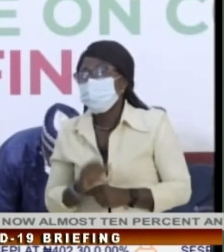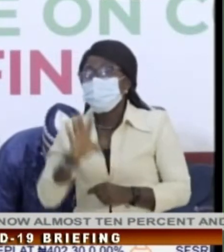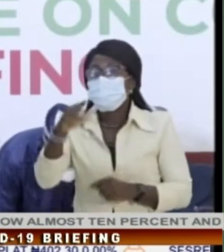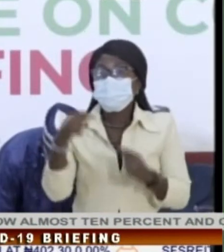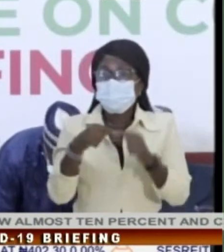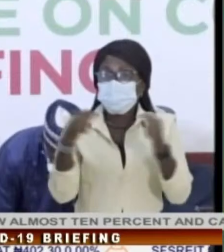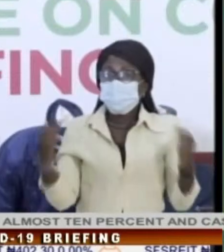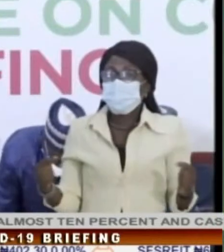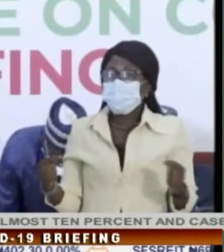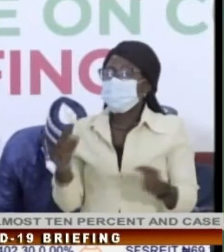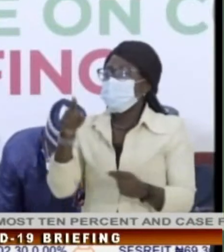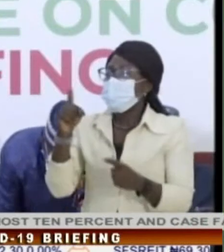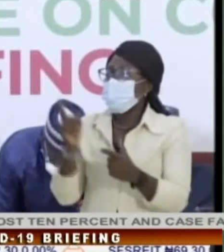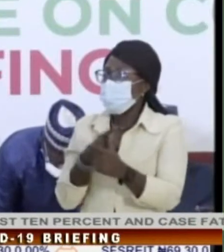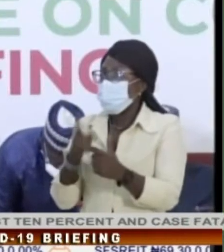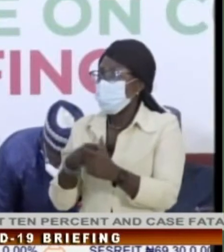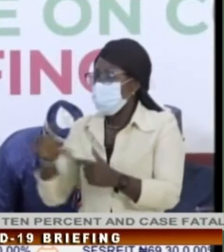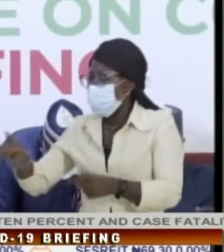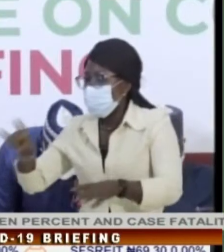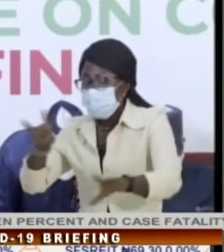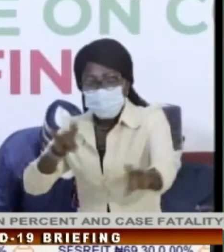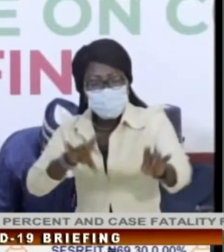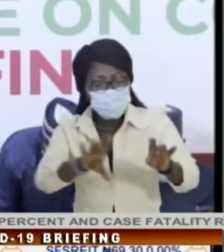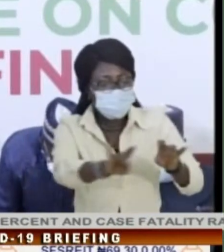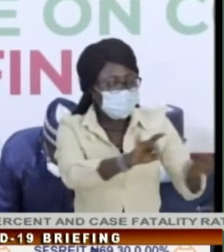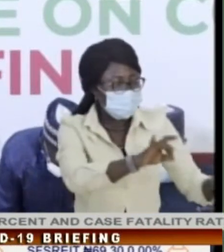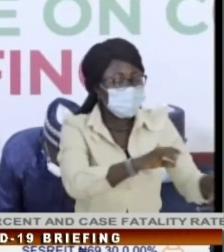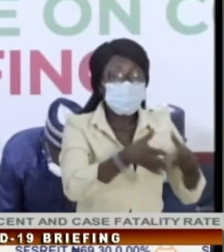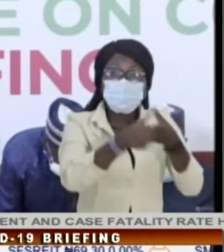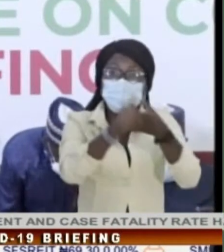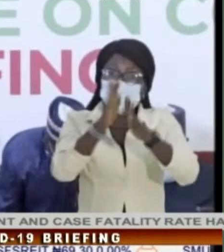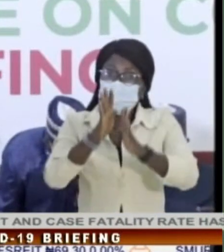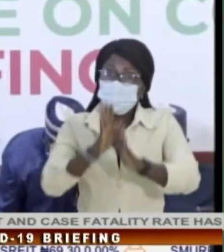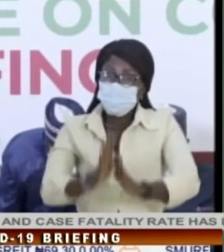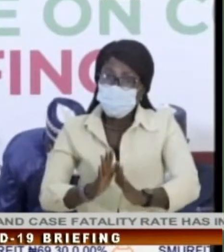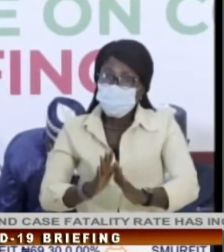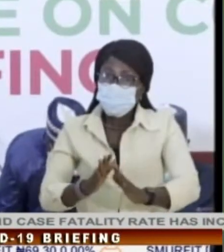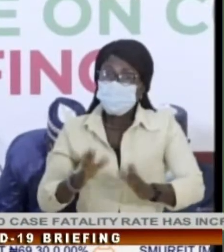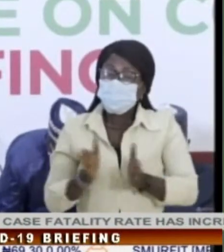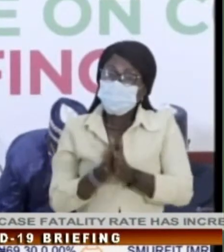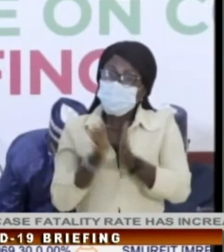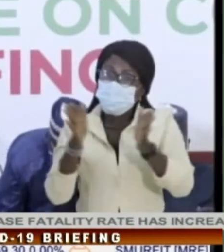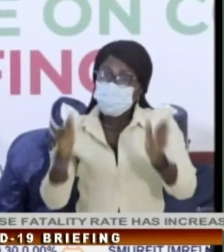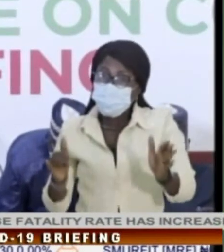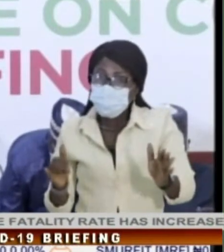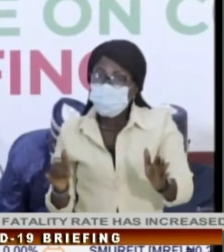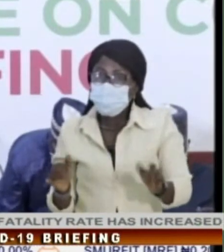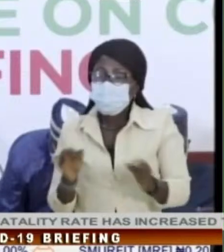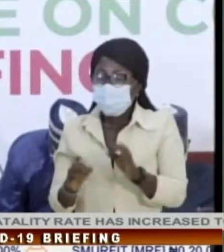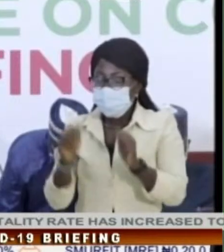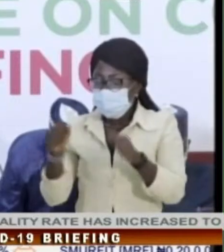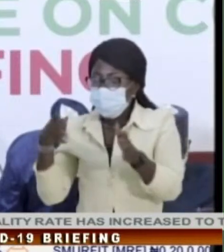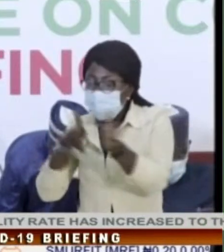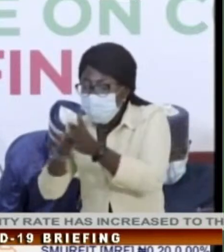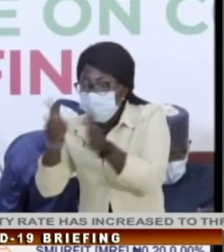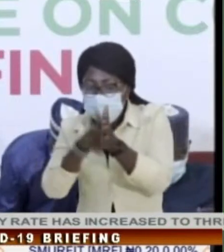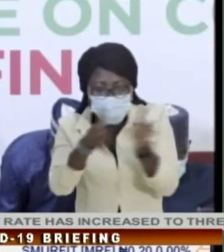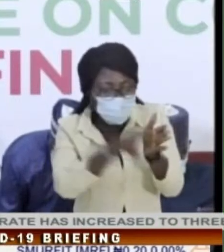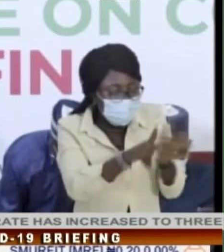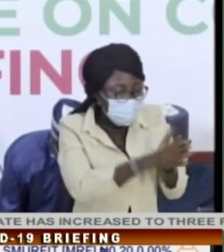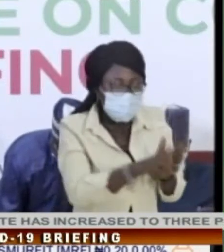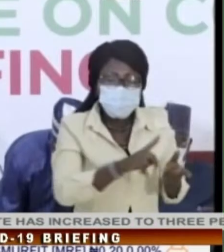enemies, you look for the specific leaders, right? You look for the captains, you look for the generals, and once you decapitate them, then of course the